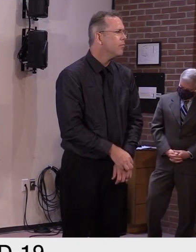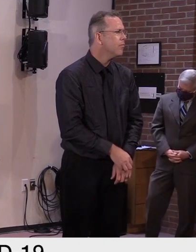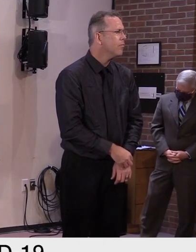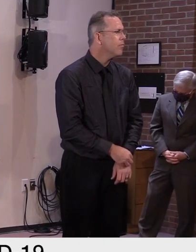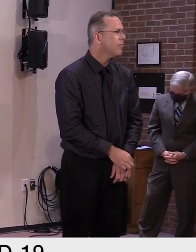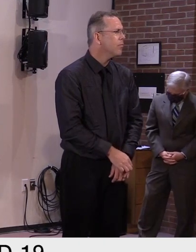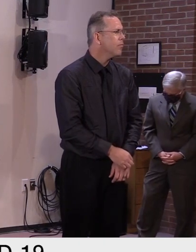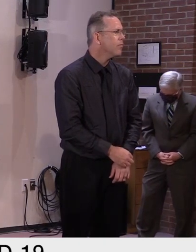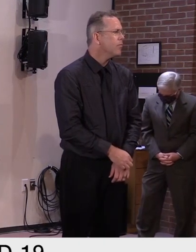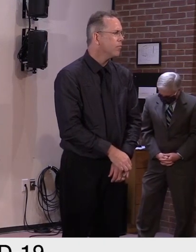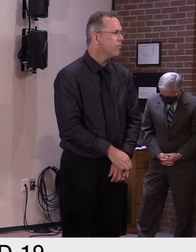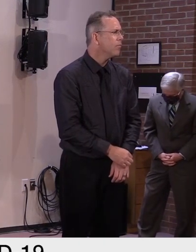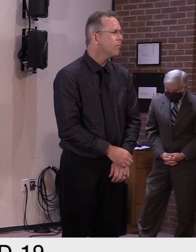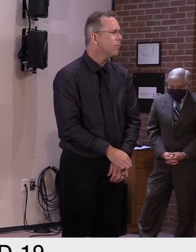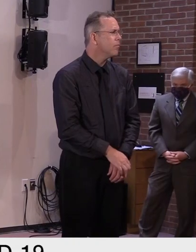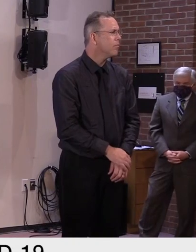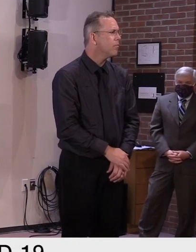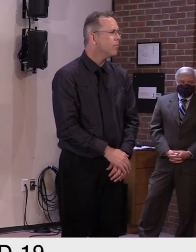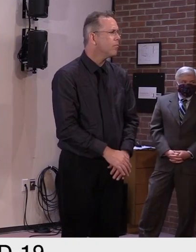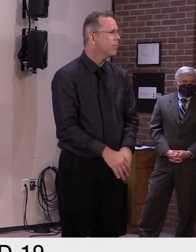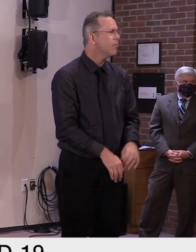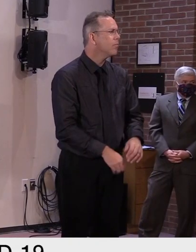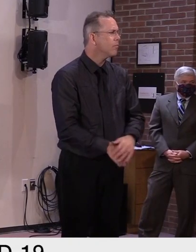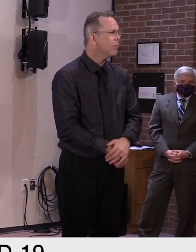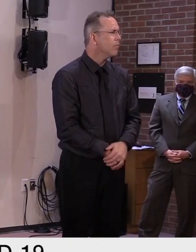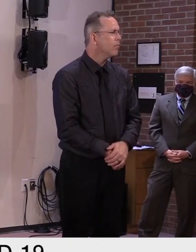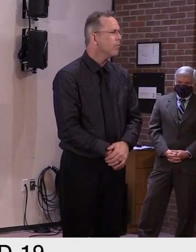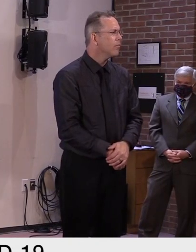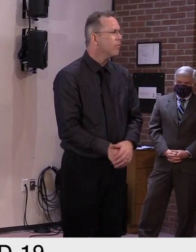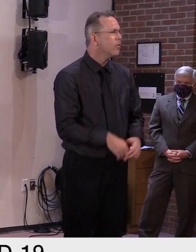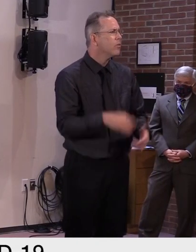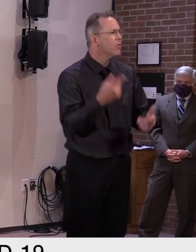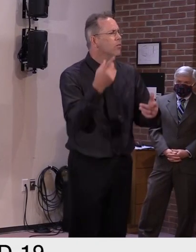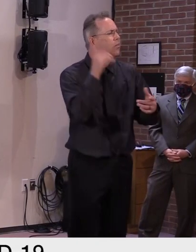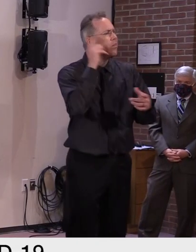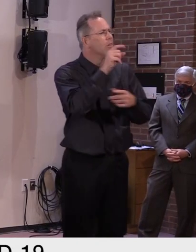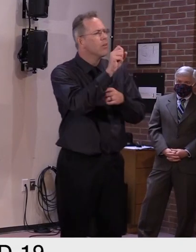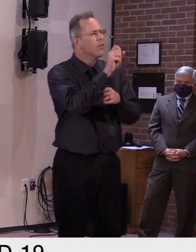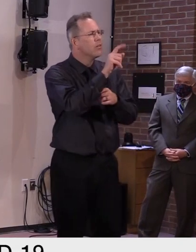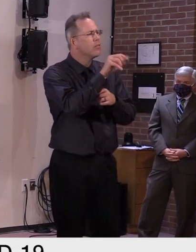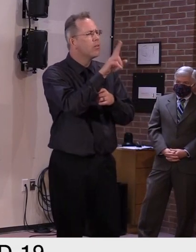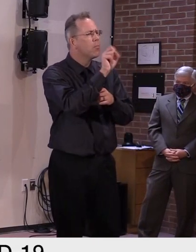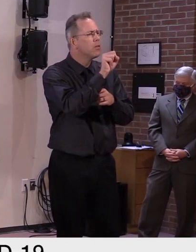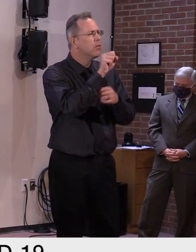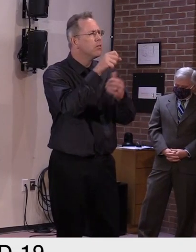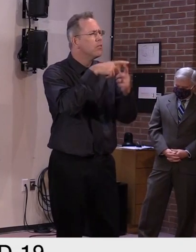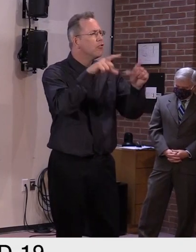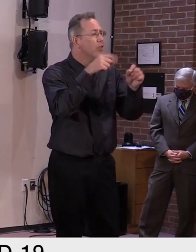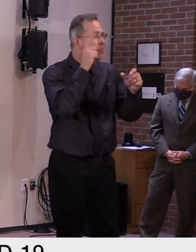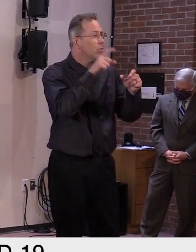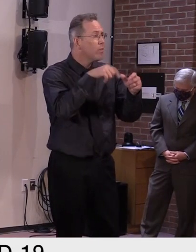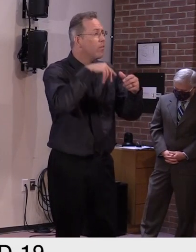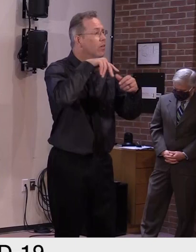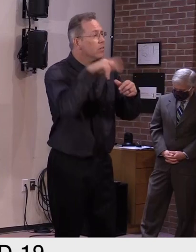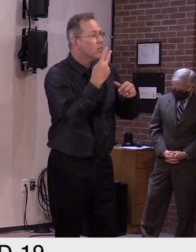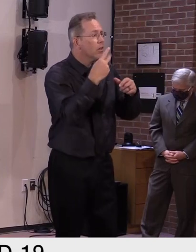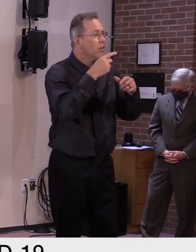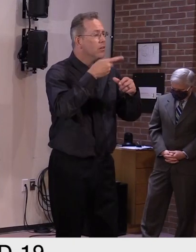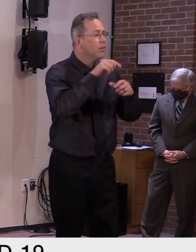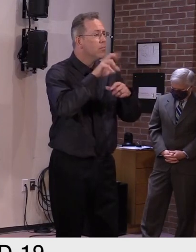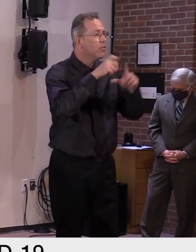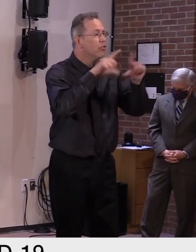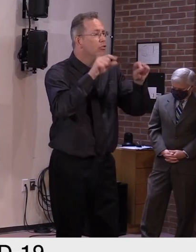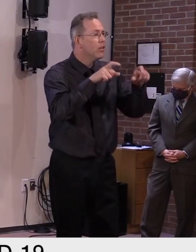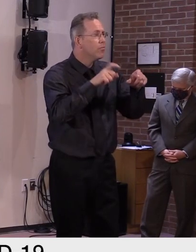again, Tim, we're using any excess capacity we might have to put towards the hospitality sector in particular,